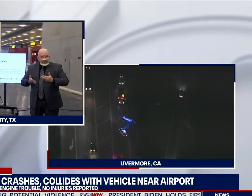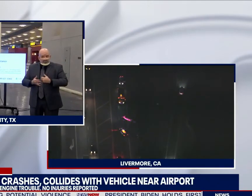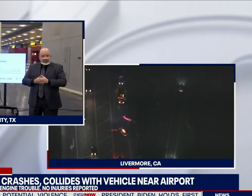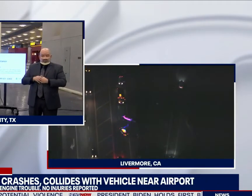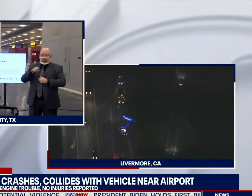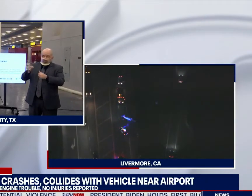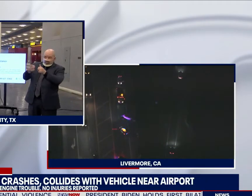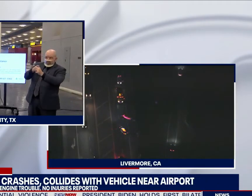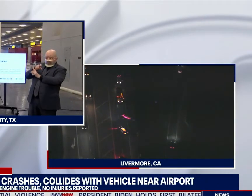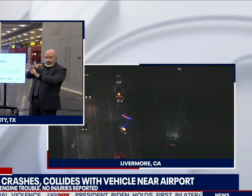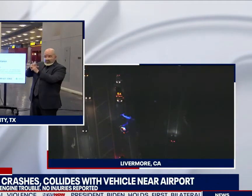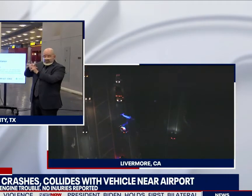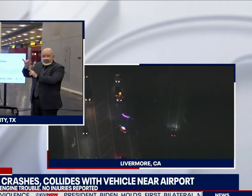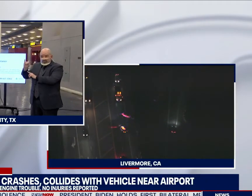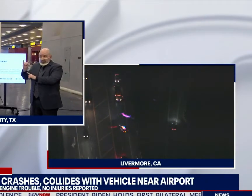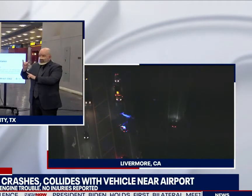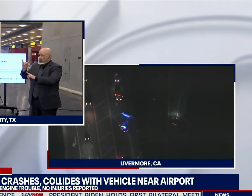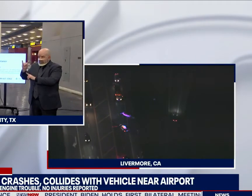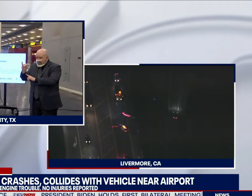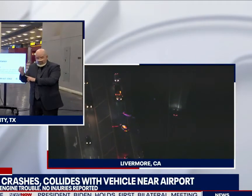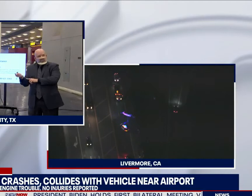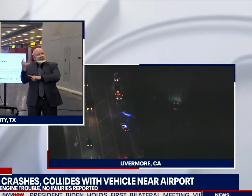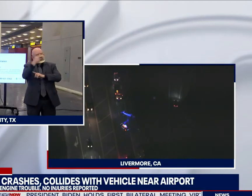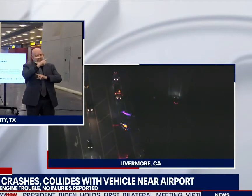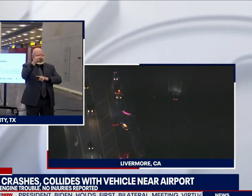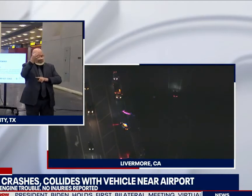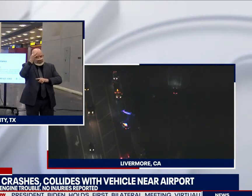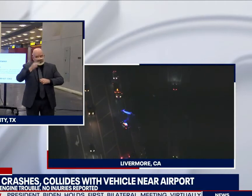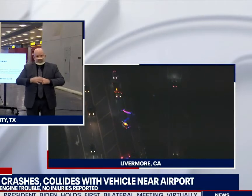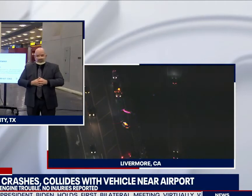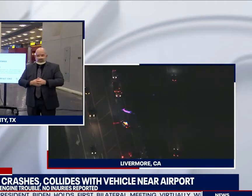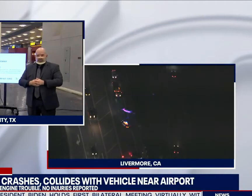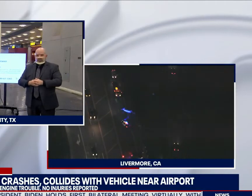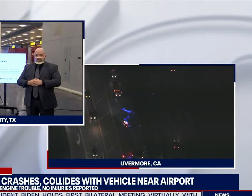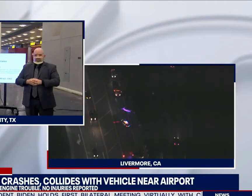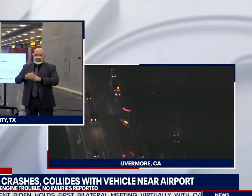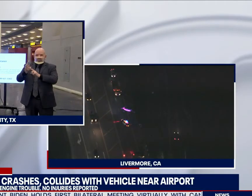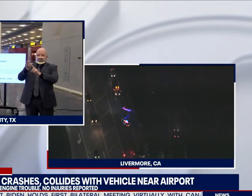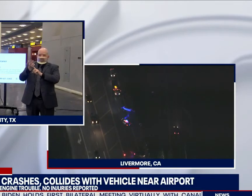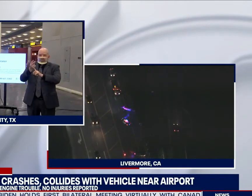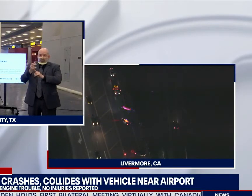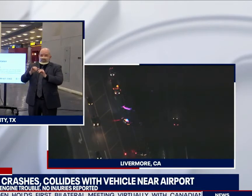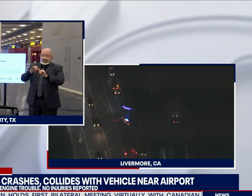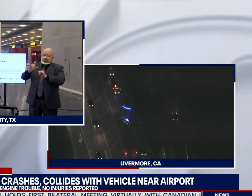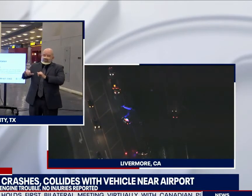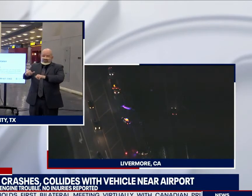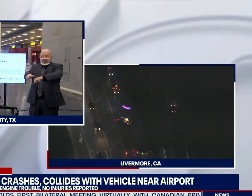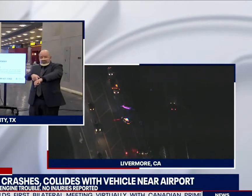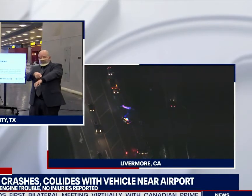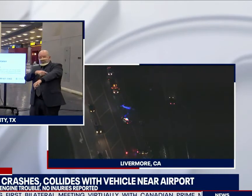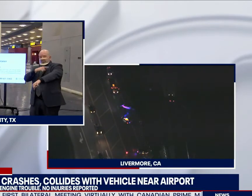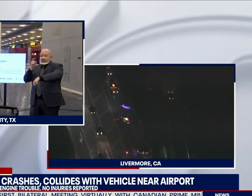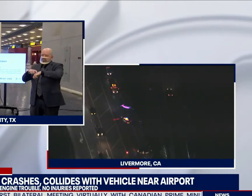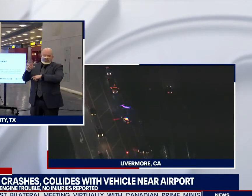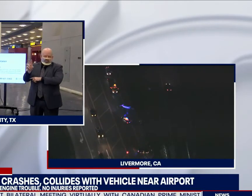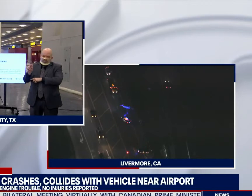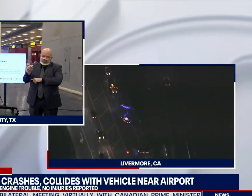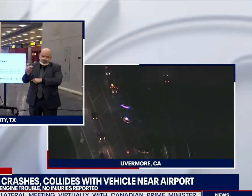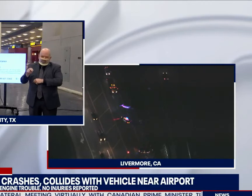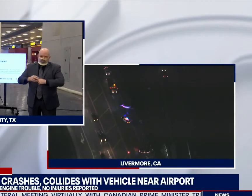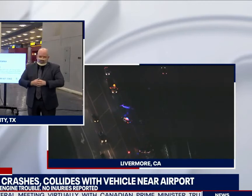thing. That's hotel expenses for short periods of time due to an unaccessibility or utility